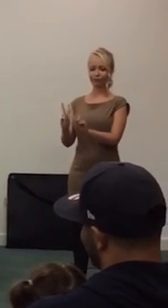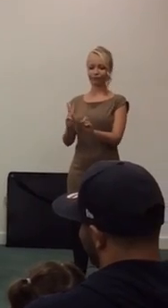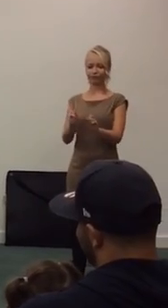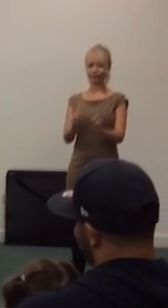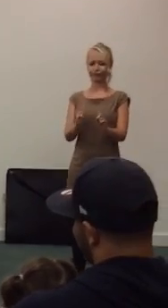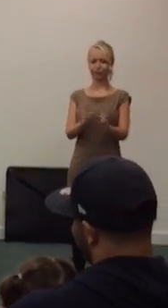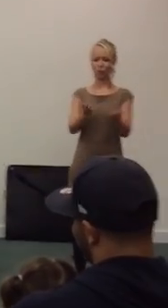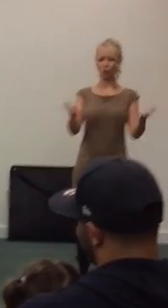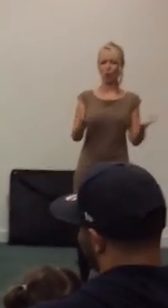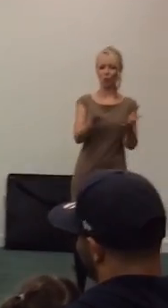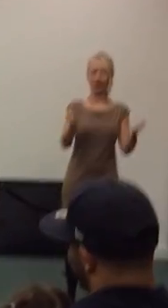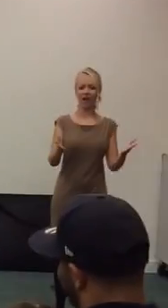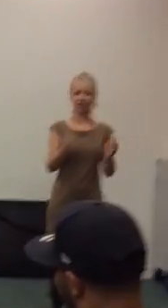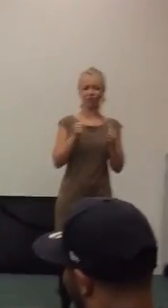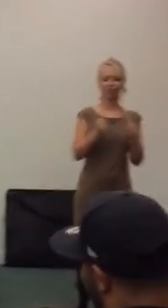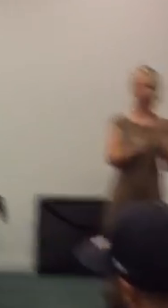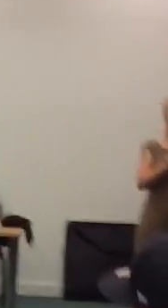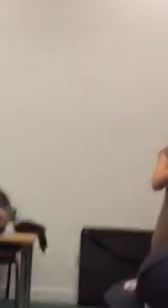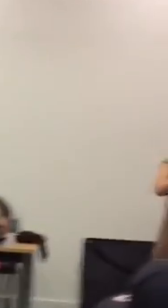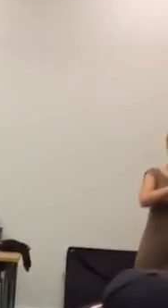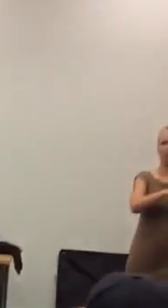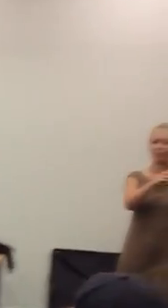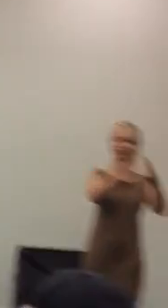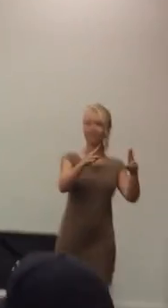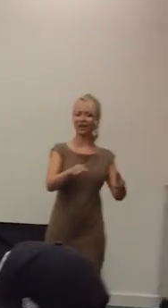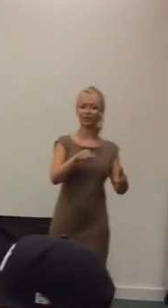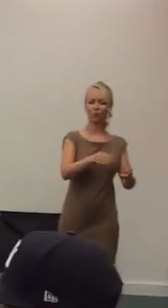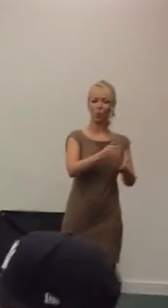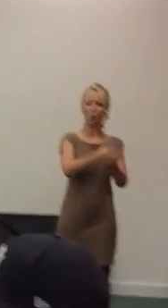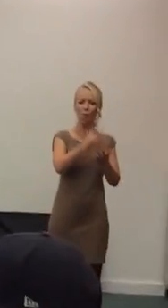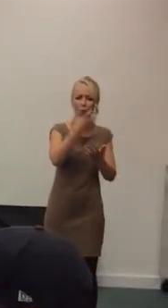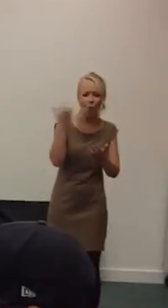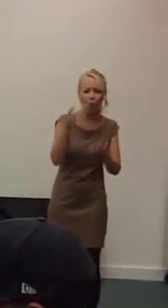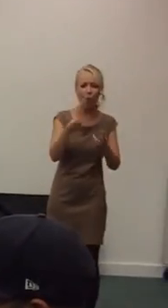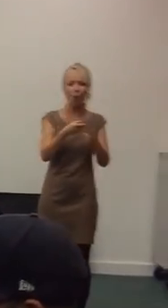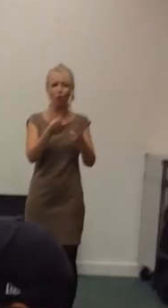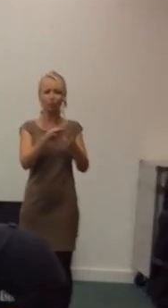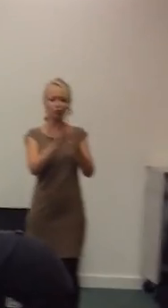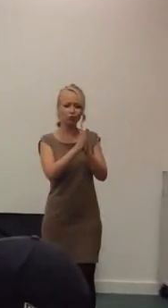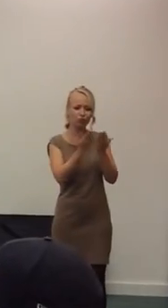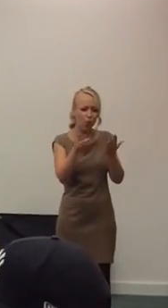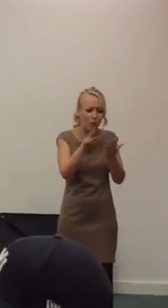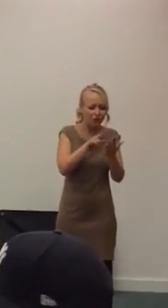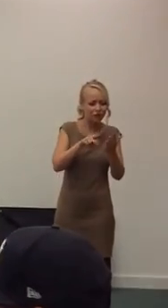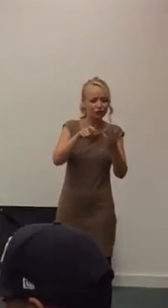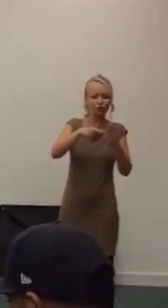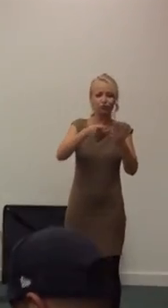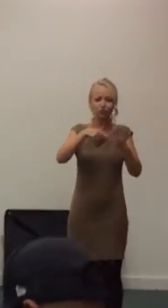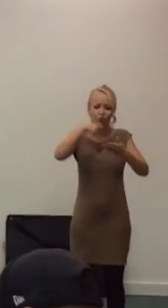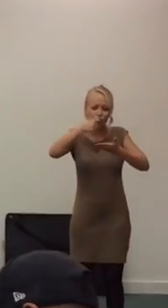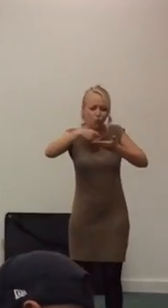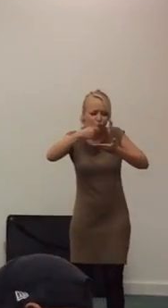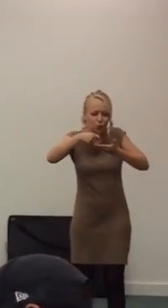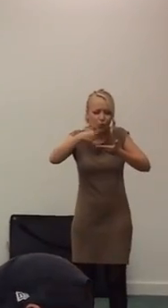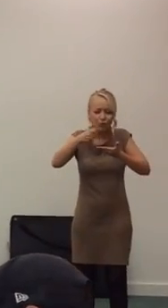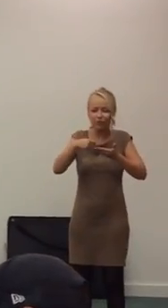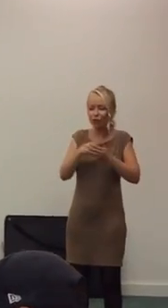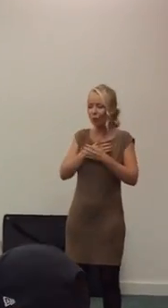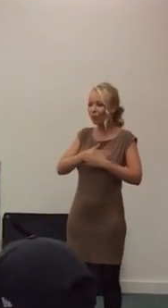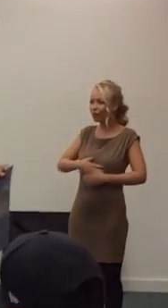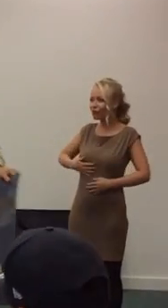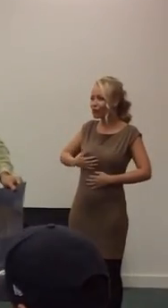the kindly couple's house. Here they were kept warm with stories and stews. Thank you.